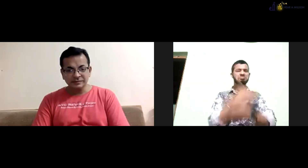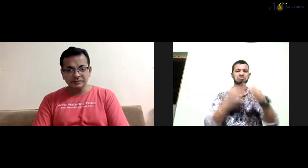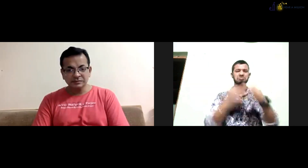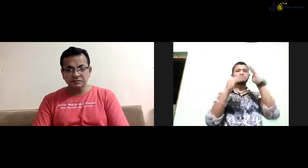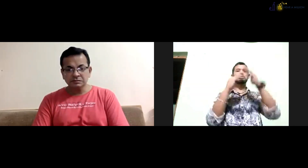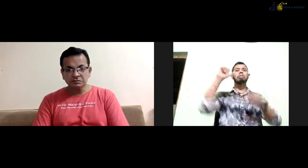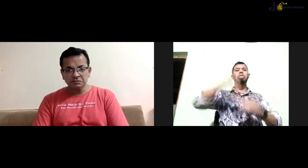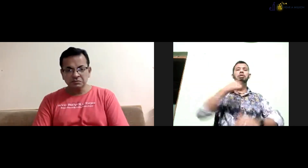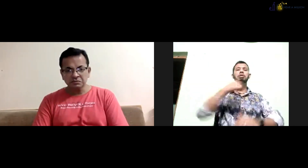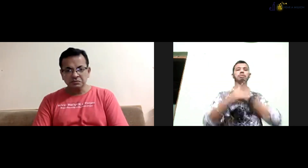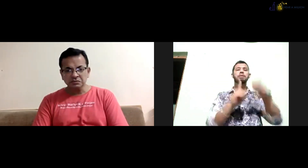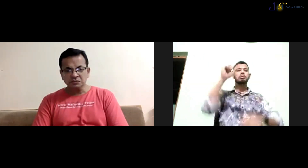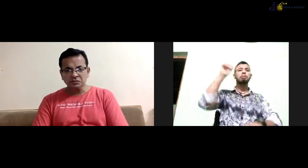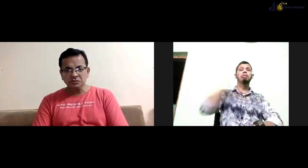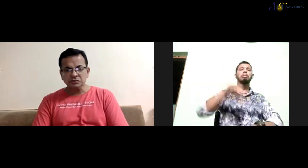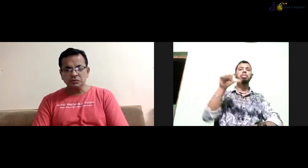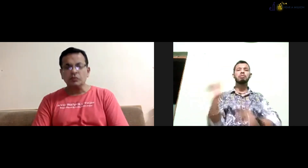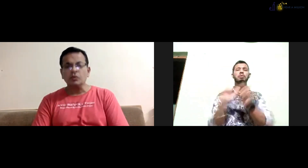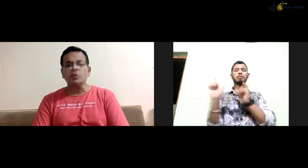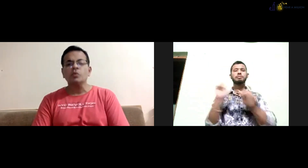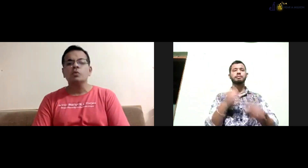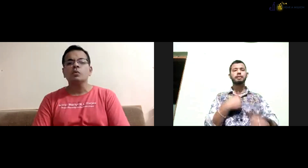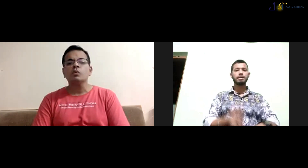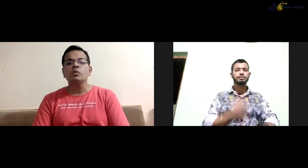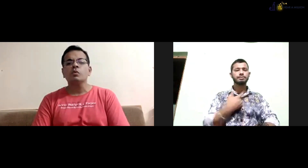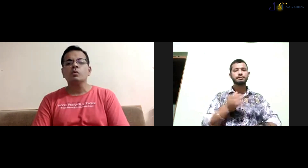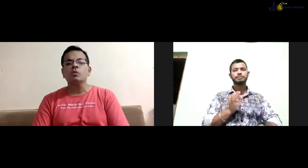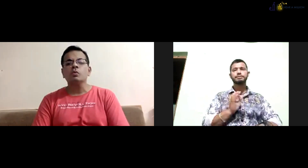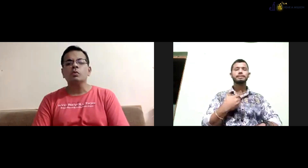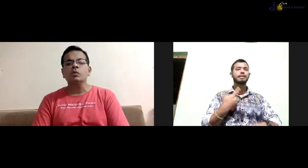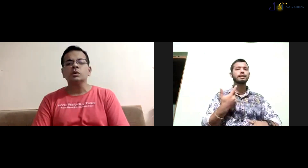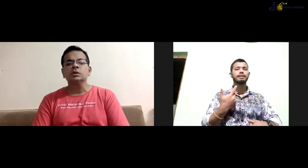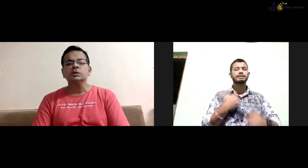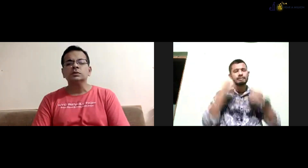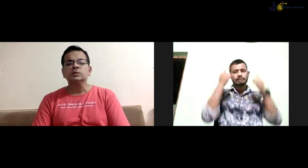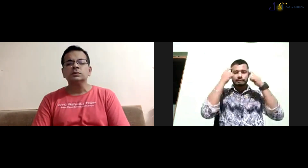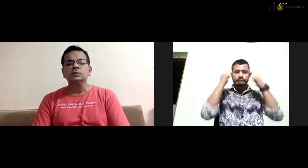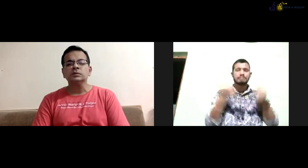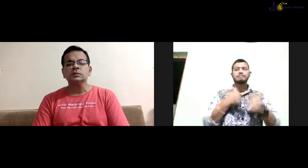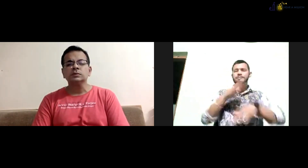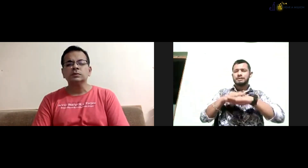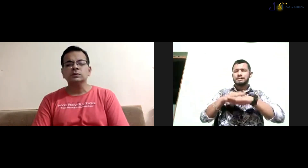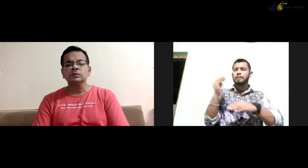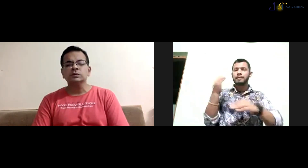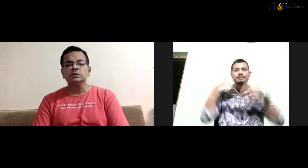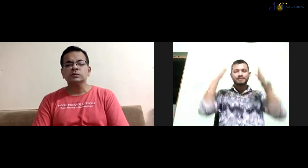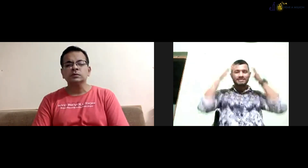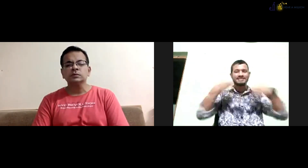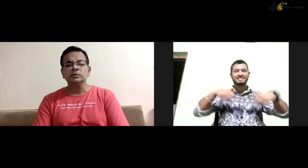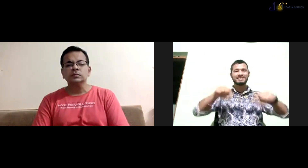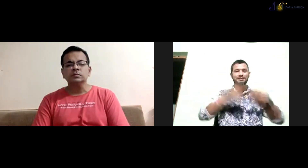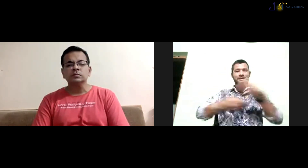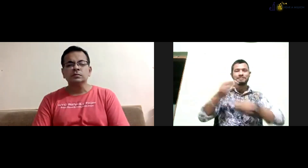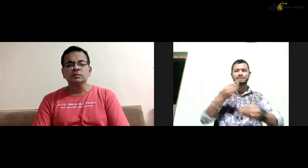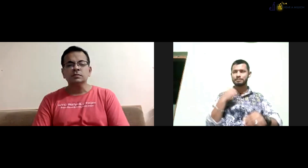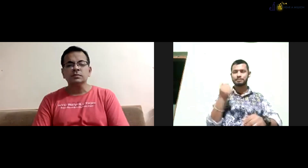also. I went there. They said, no, you having a locomotor disability, you can't climb up the stairs. We can't hire you. So